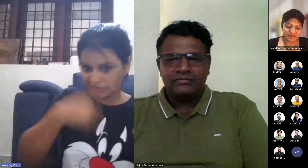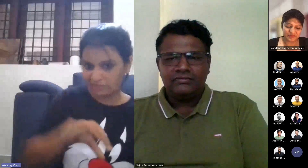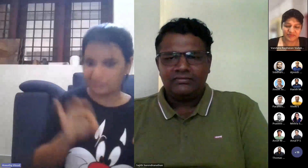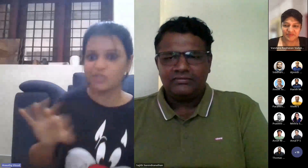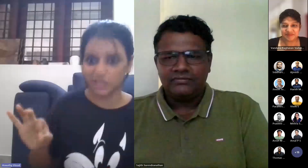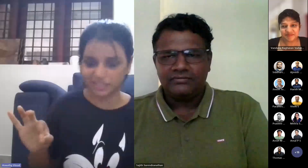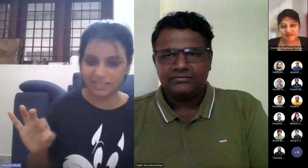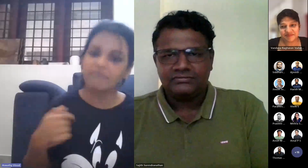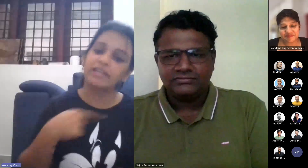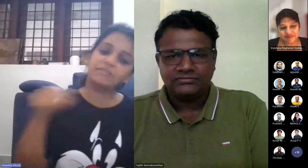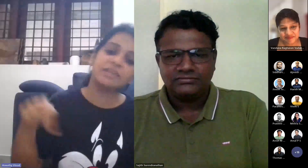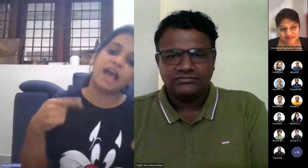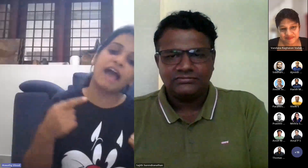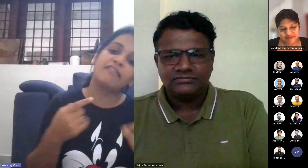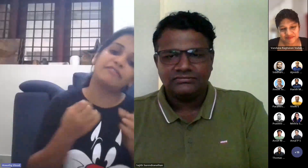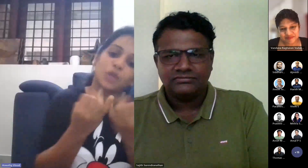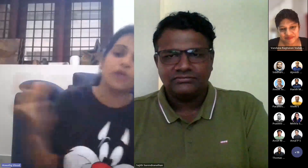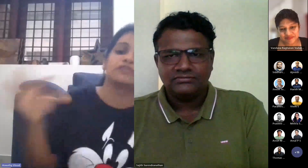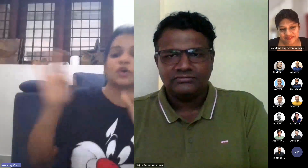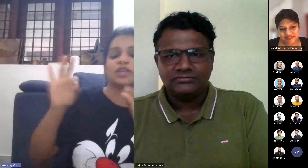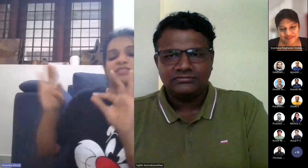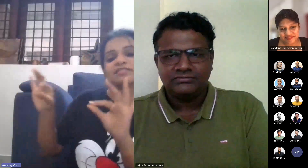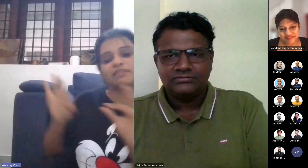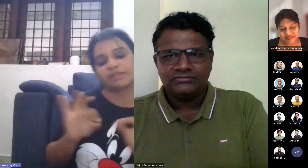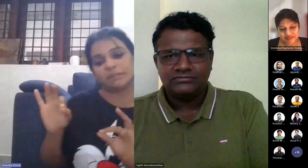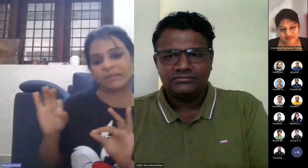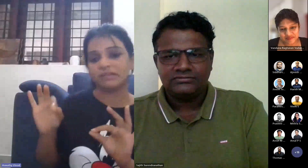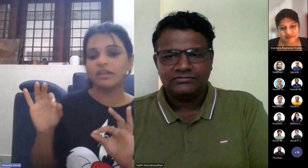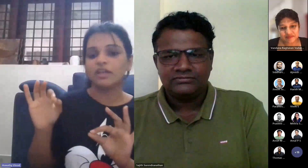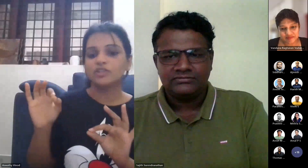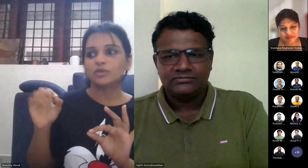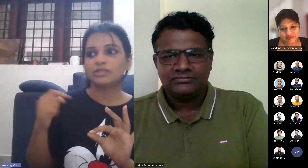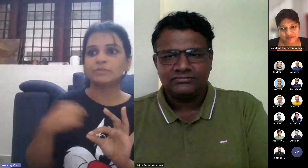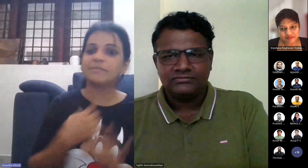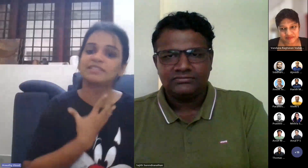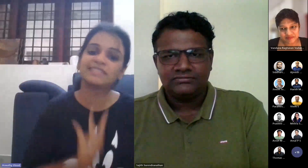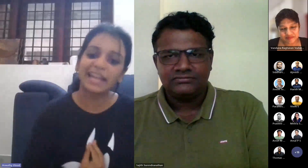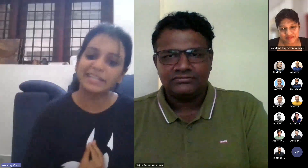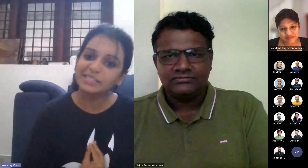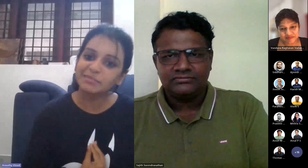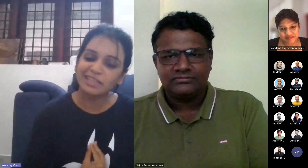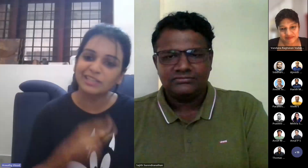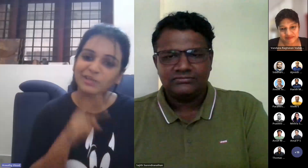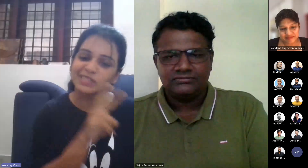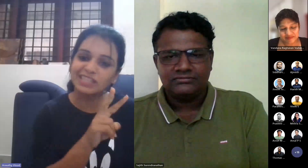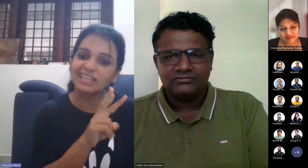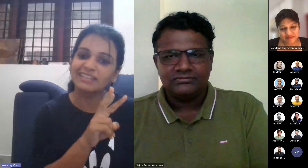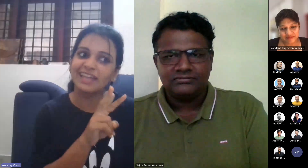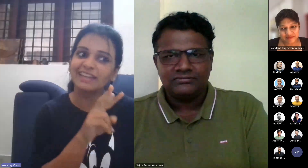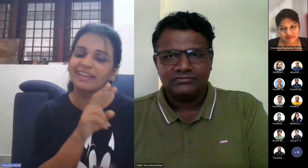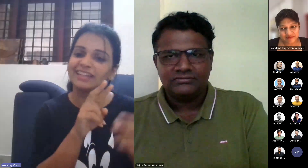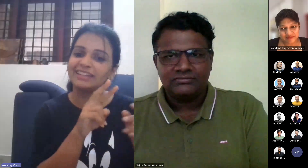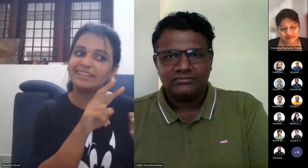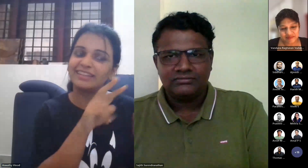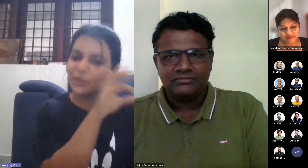choice to make a choice, whereas we have a lot of choices that we can make. So sometimes it saddens me to see